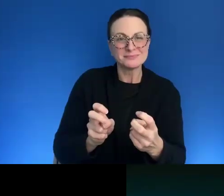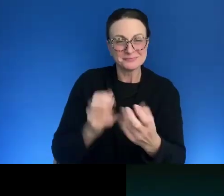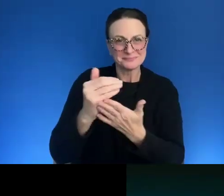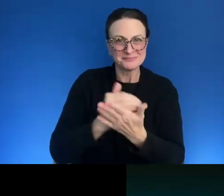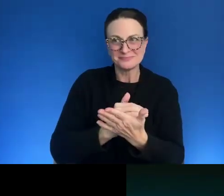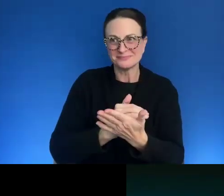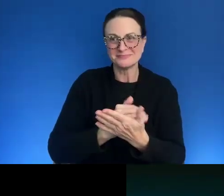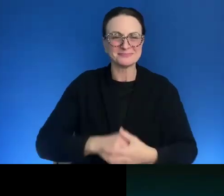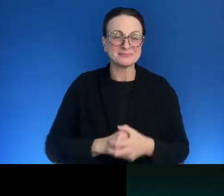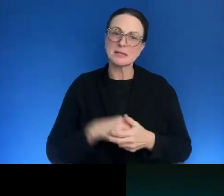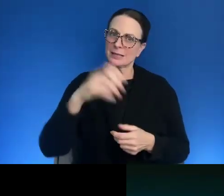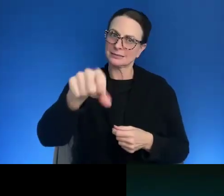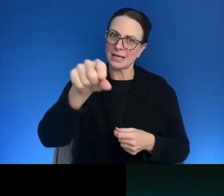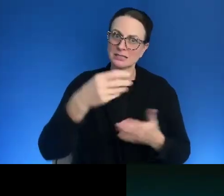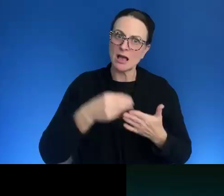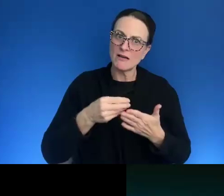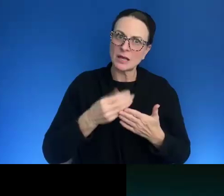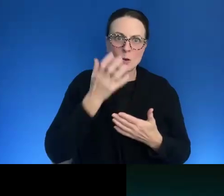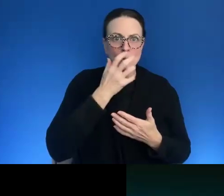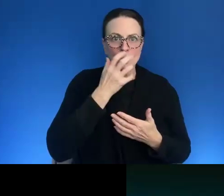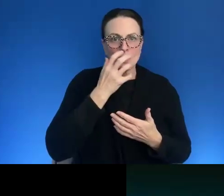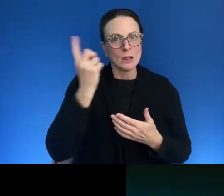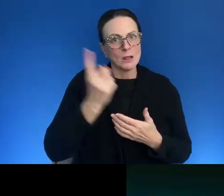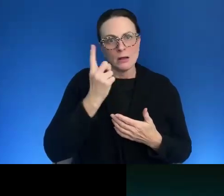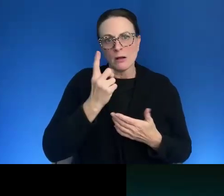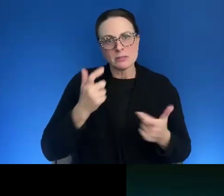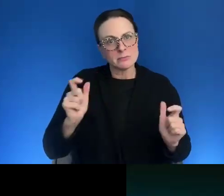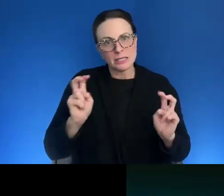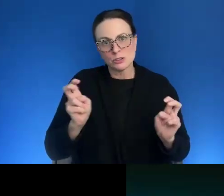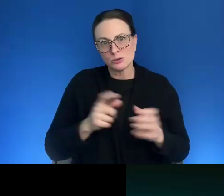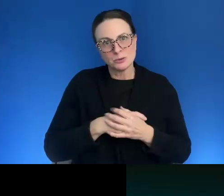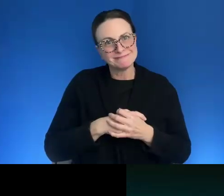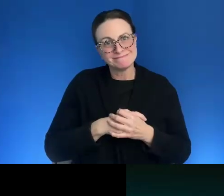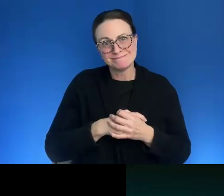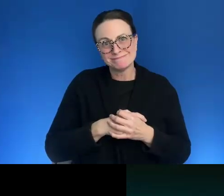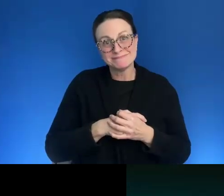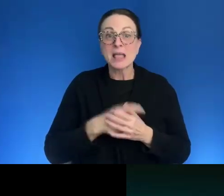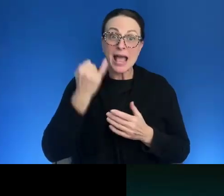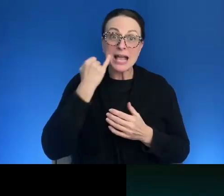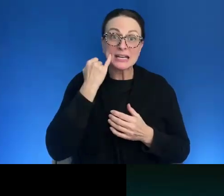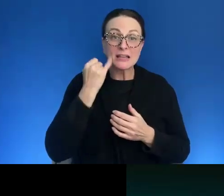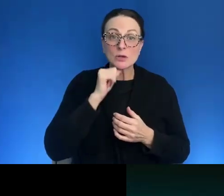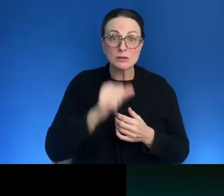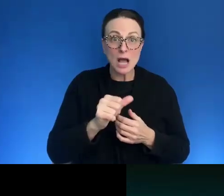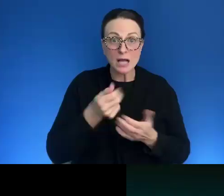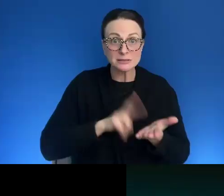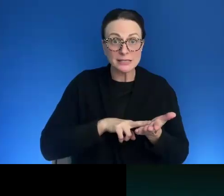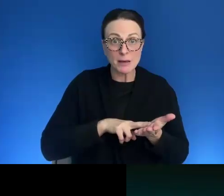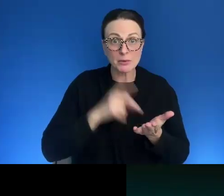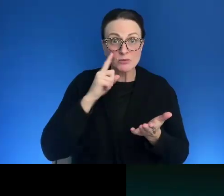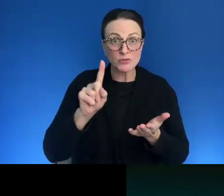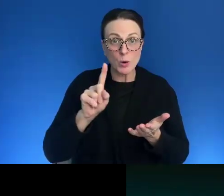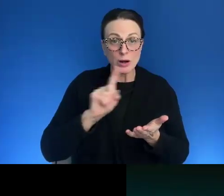folks can grab that because yes, funding is always a big issue. And also, if you are not signed up